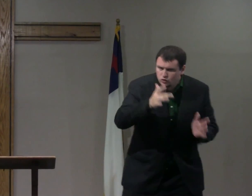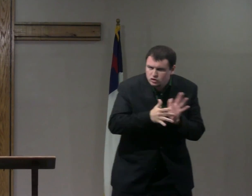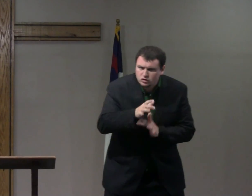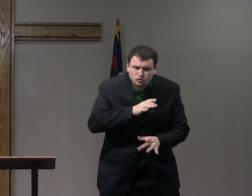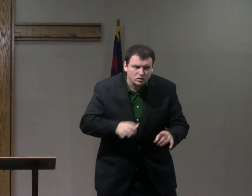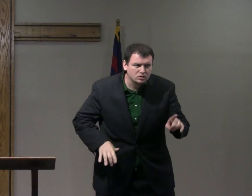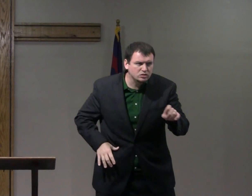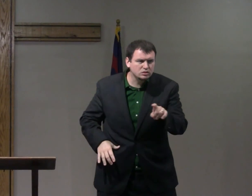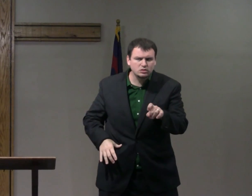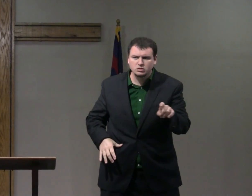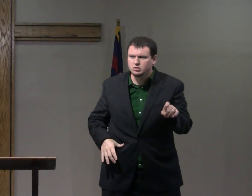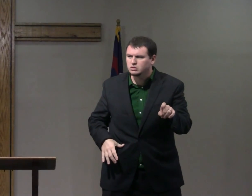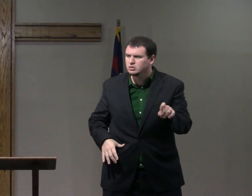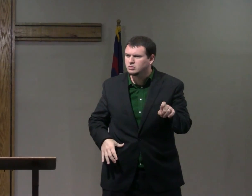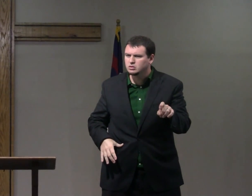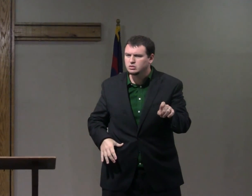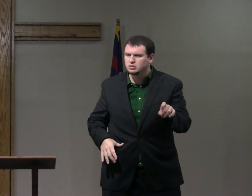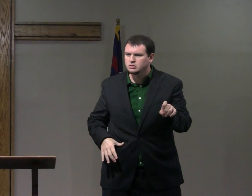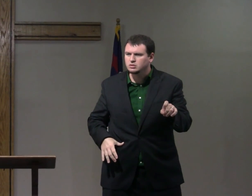Do you think he knows Jesus?